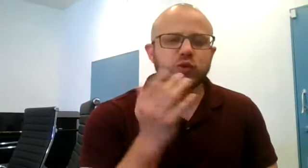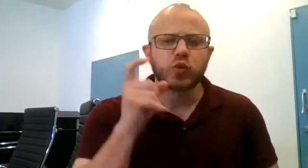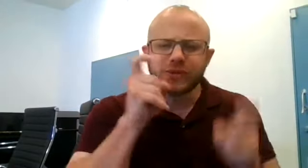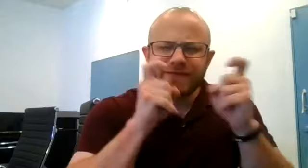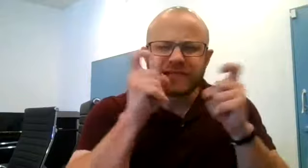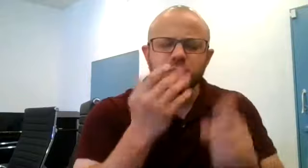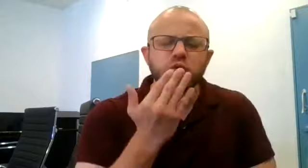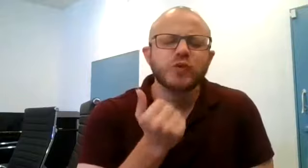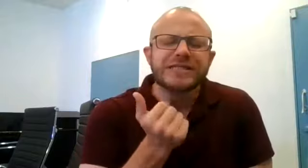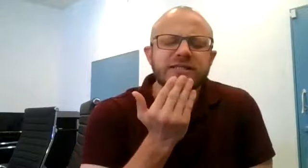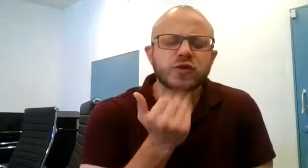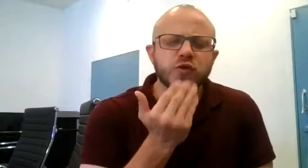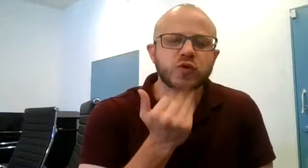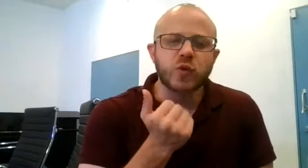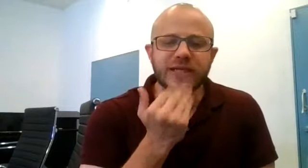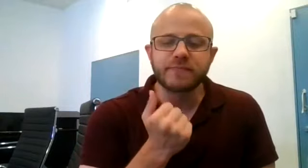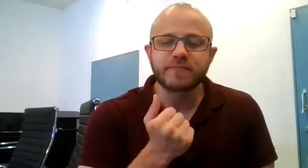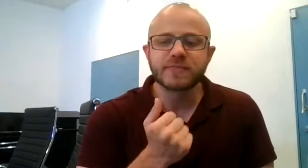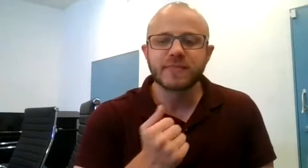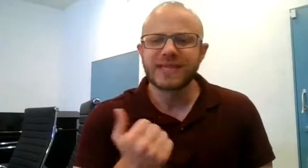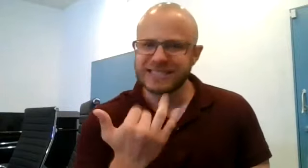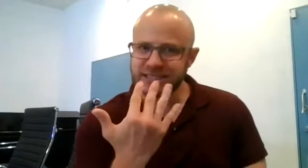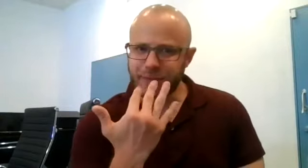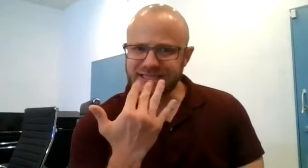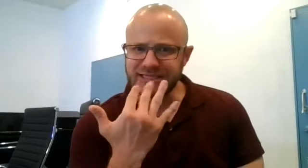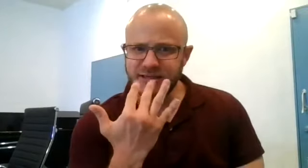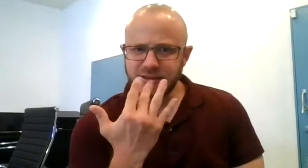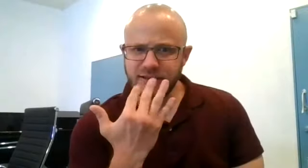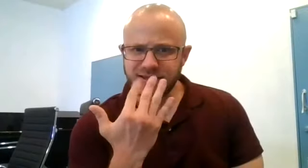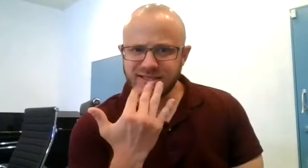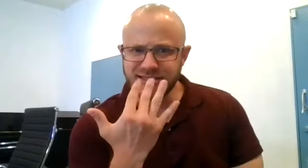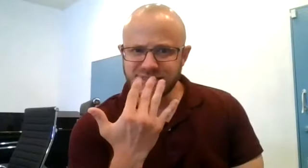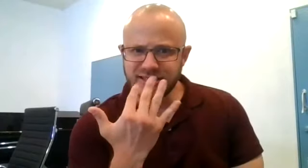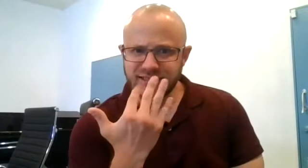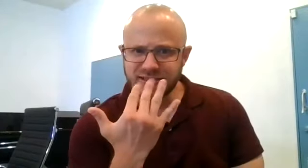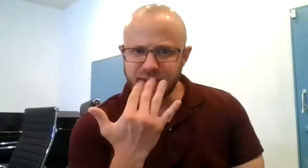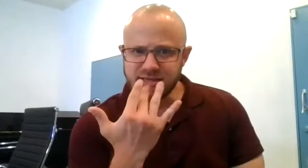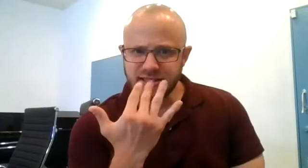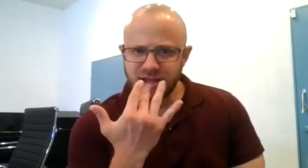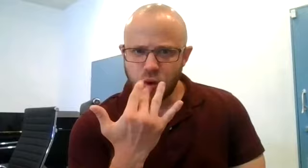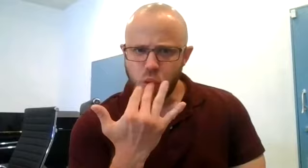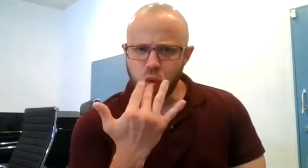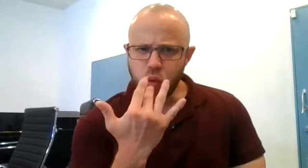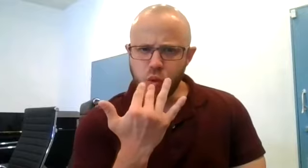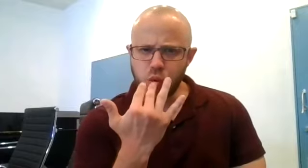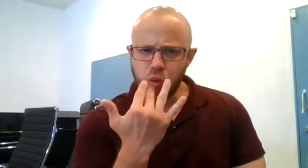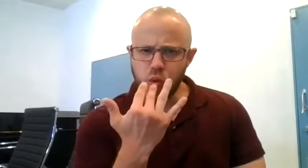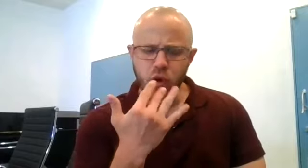Oh, sweet with the facial expression, sweet. Spicy. This is spicy.